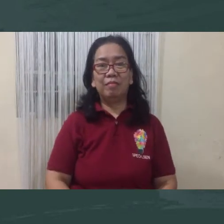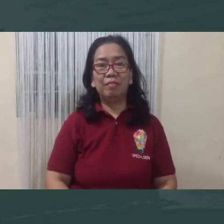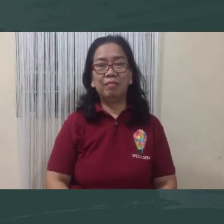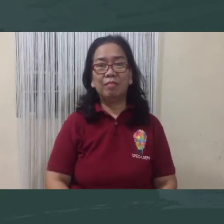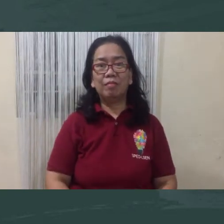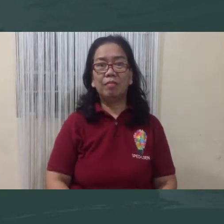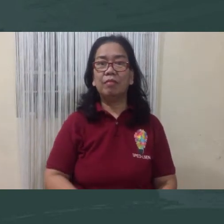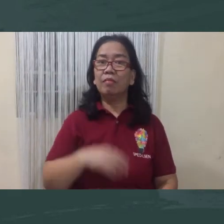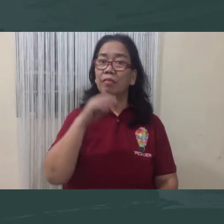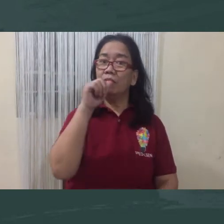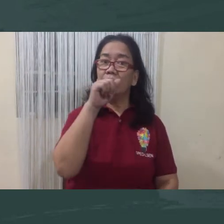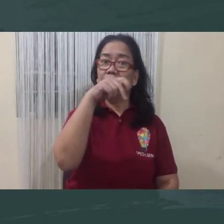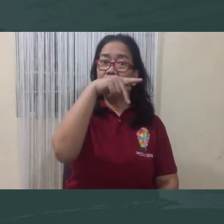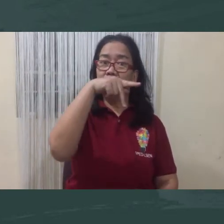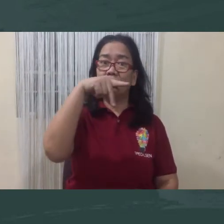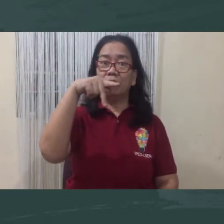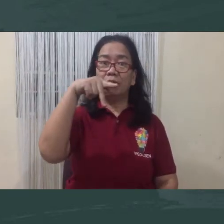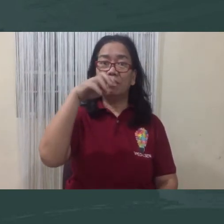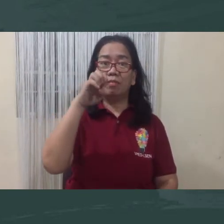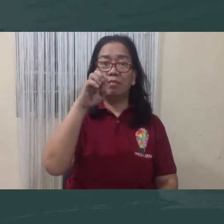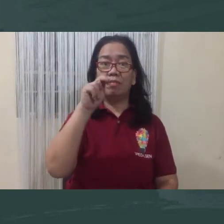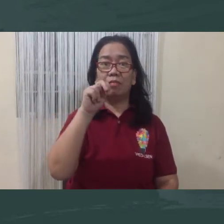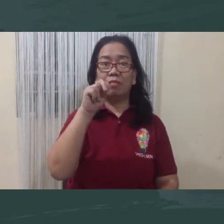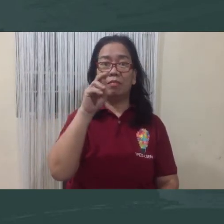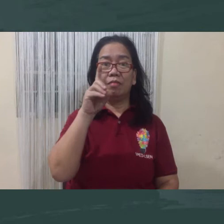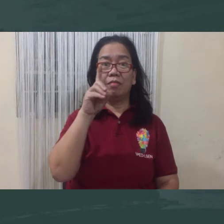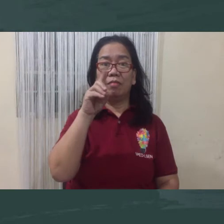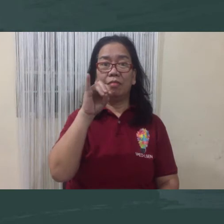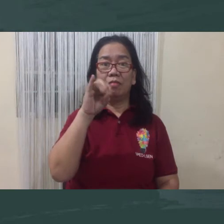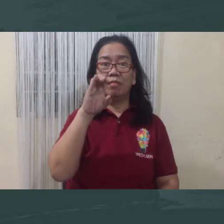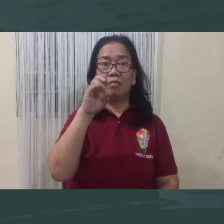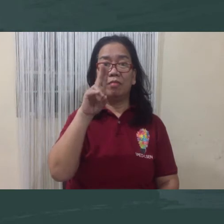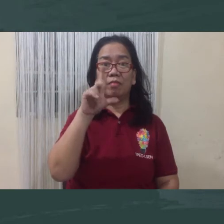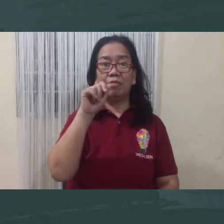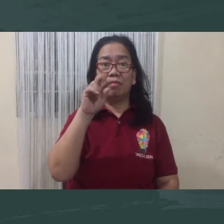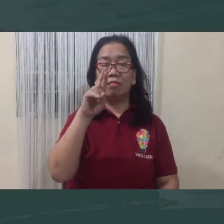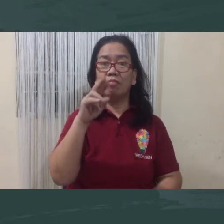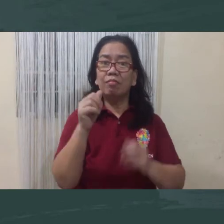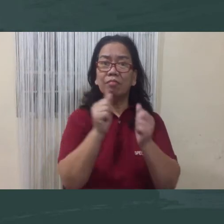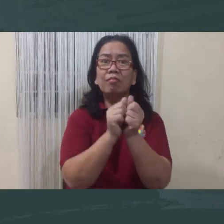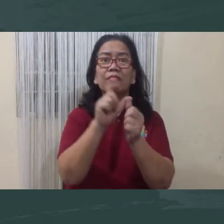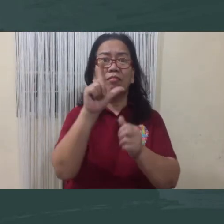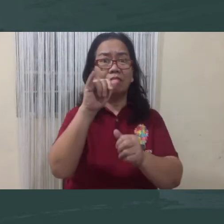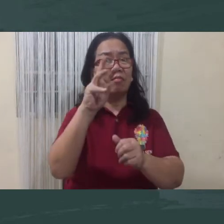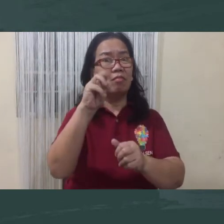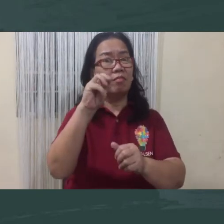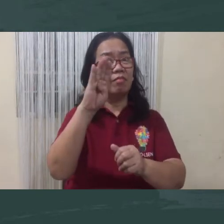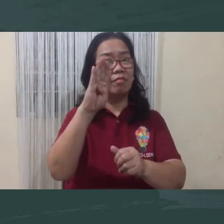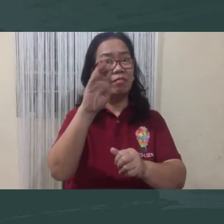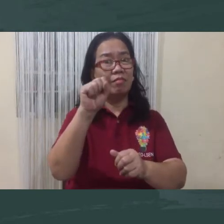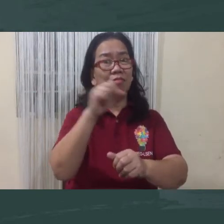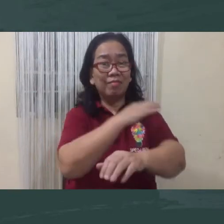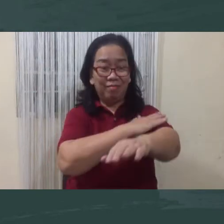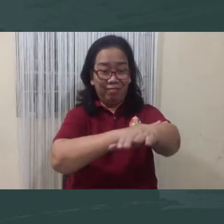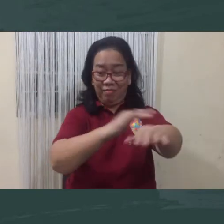The appendicular skeleton consists of our limbs, which are our arms and legs,